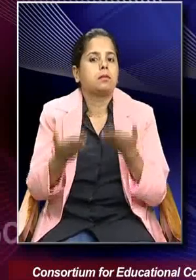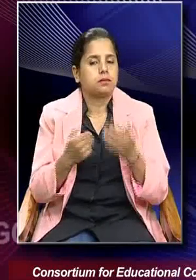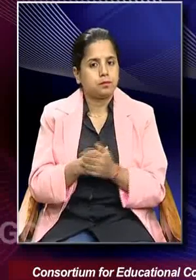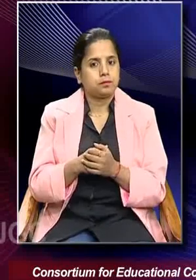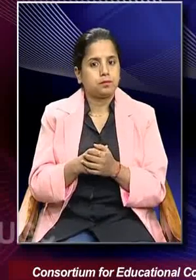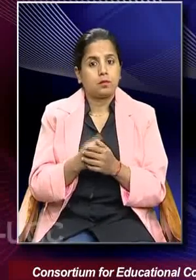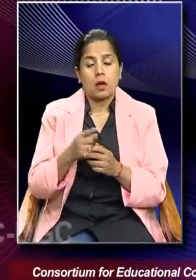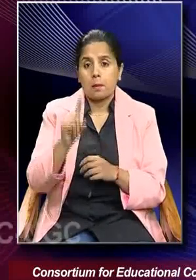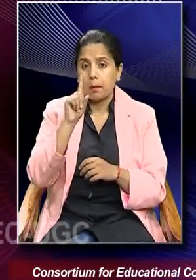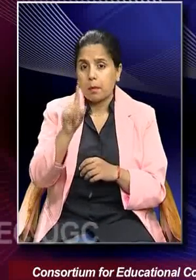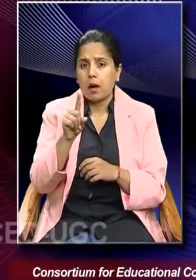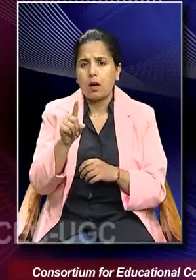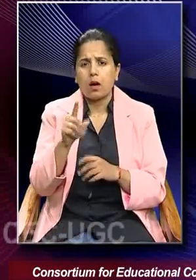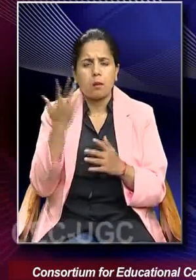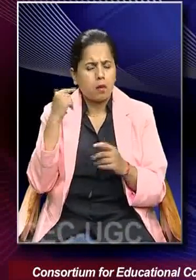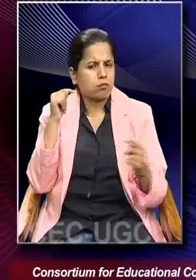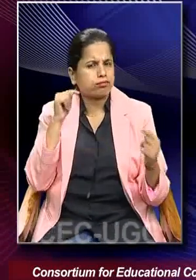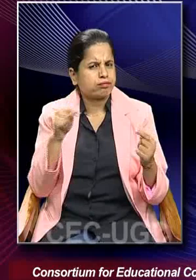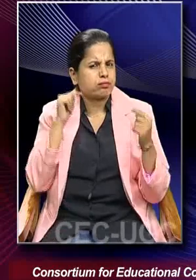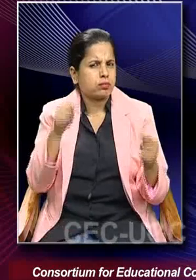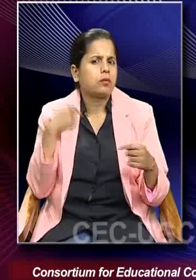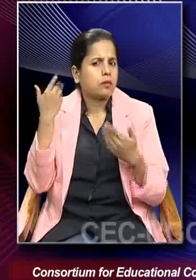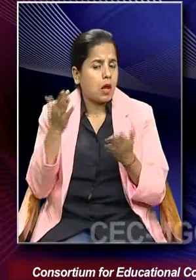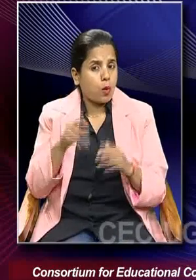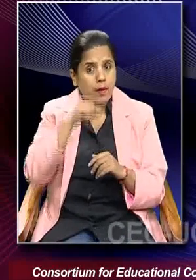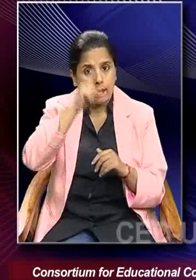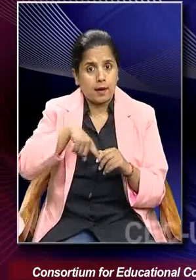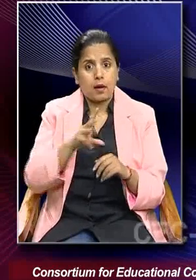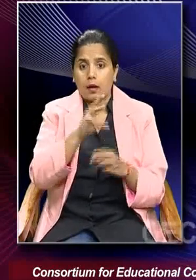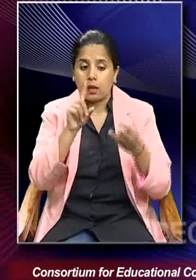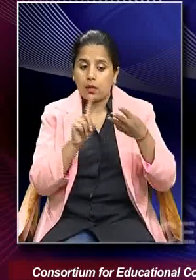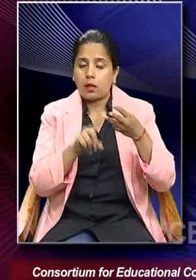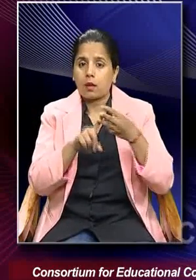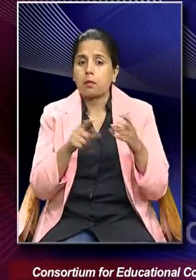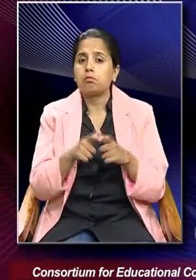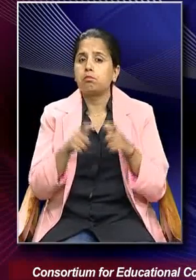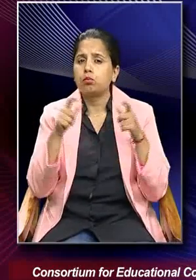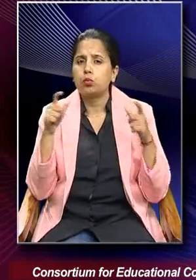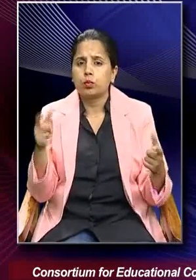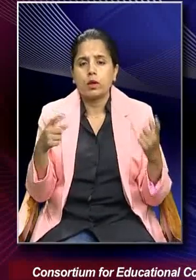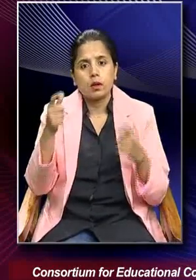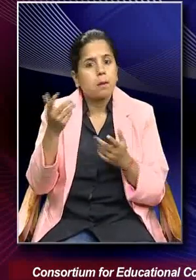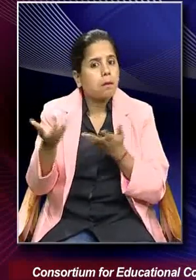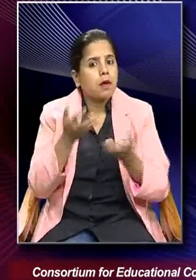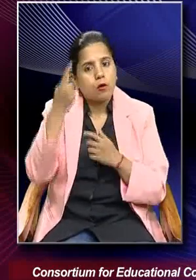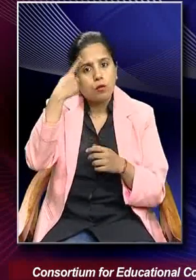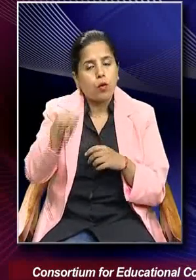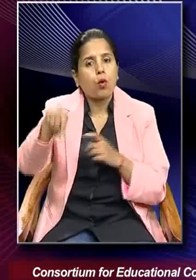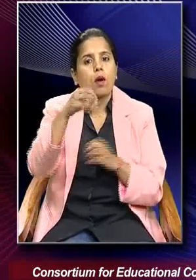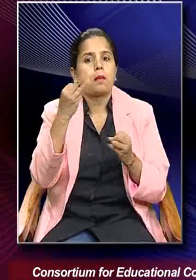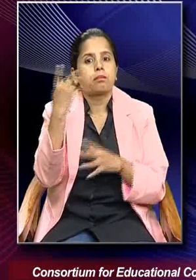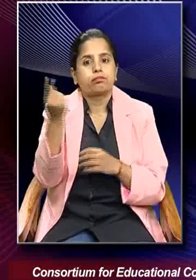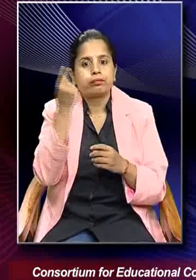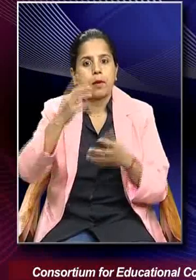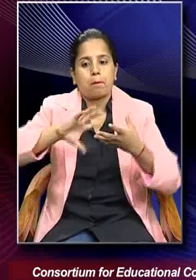So, but the greatest controversy is that India is the third largest market for the gross electricity